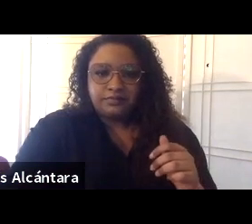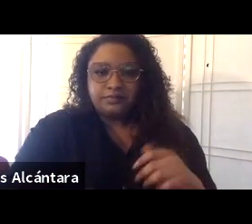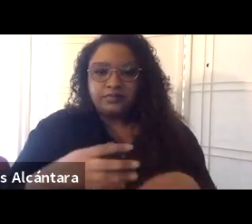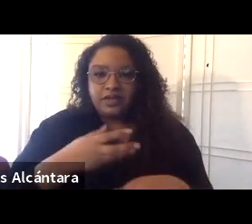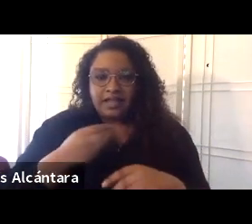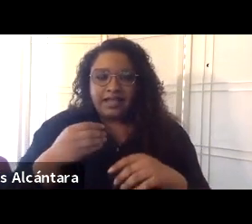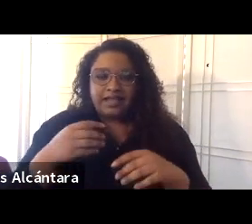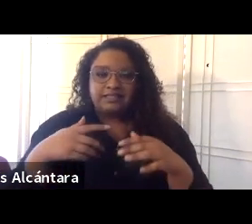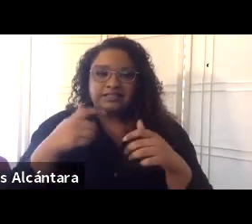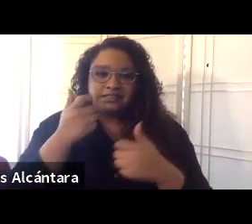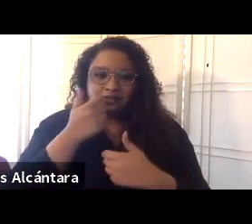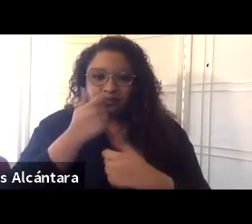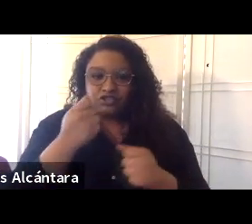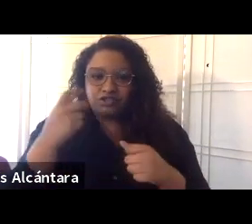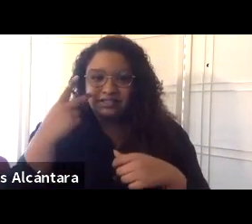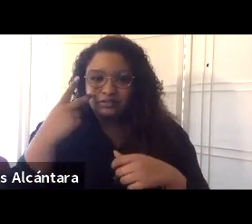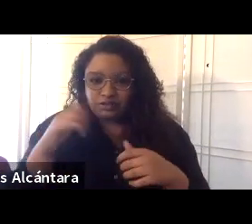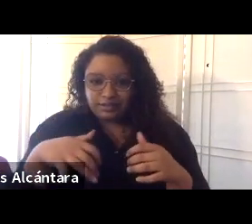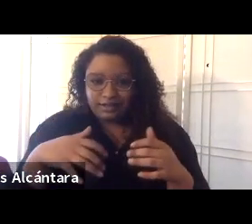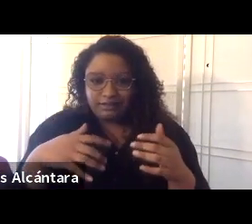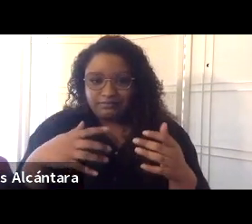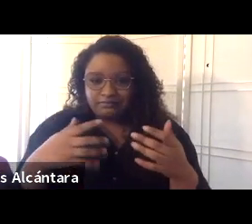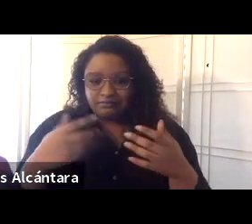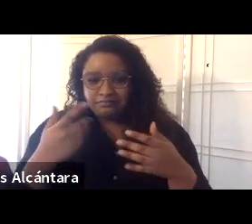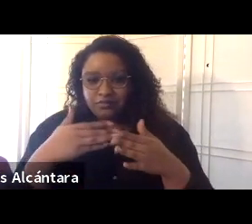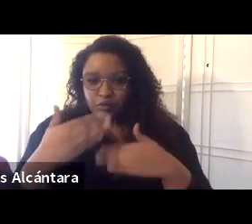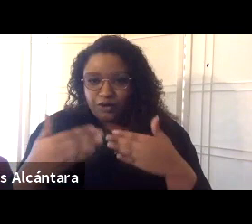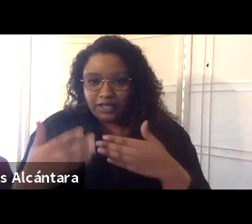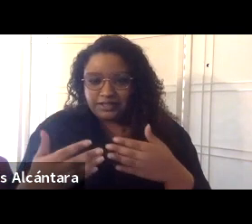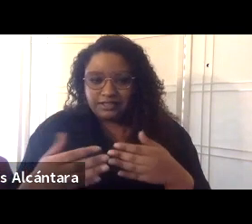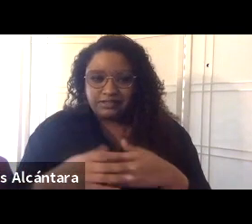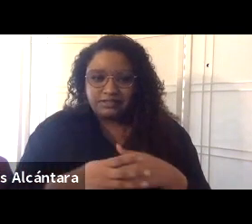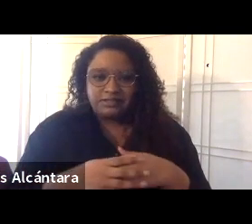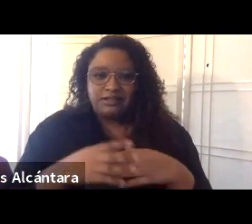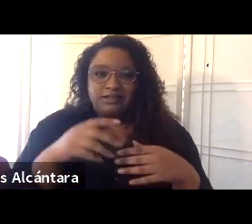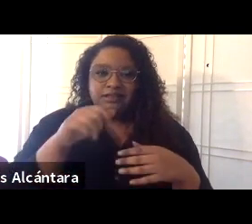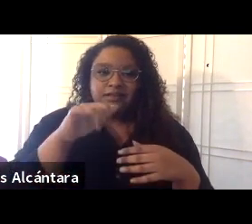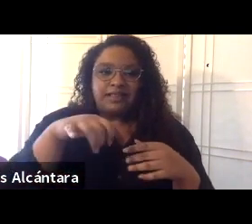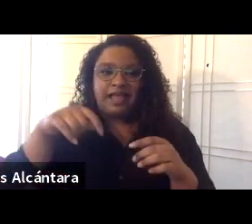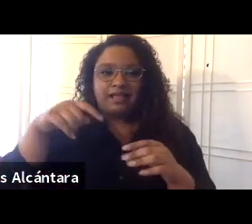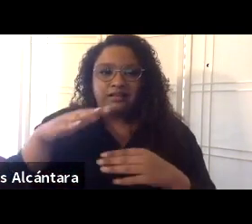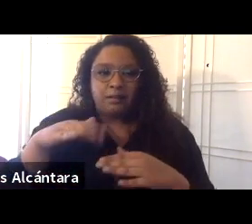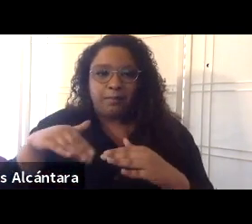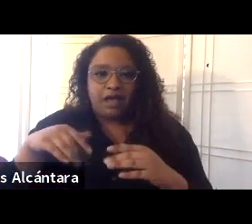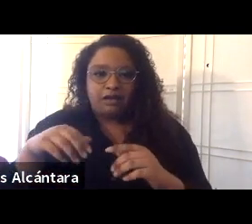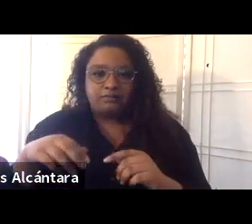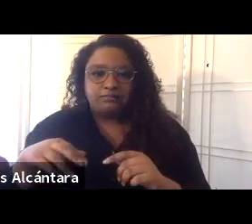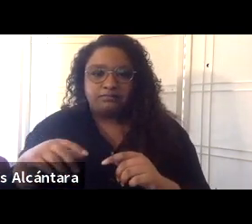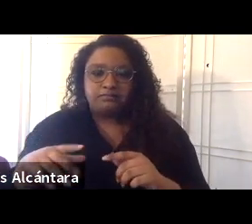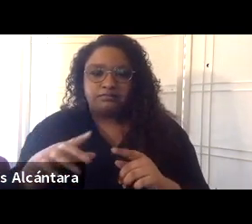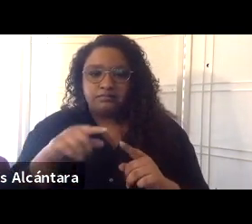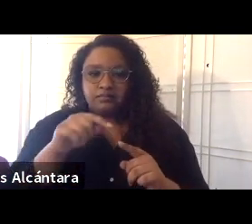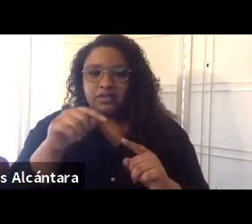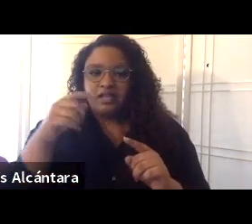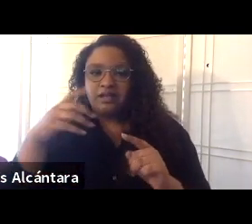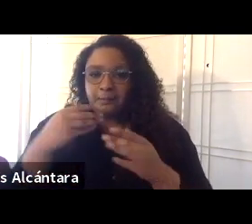hold on a moment, please. It's just interesting to see that, local people mobilizing and taking